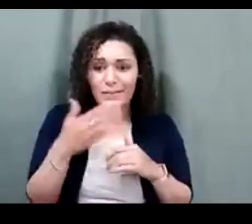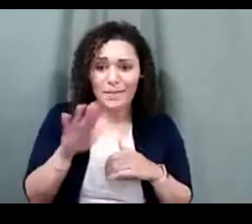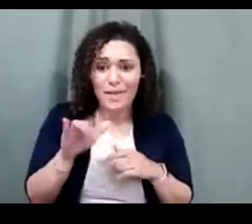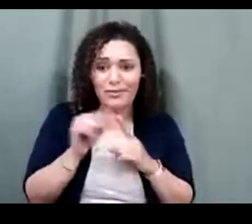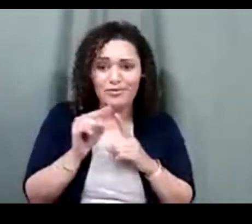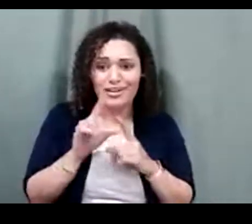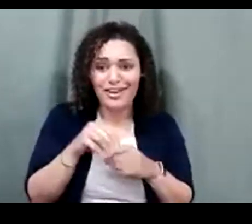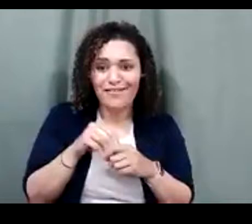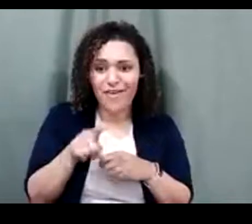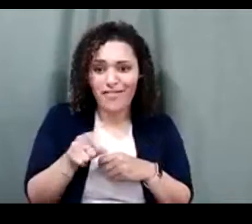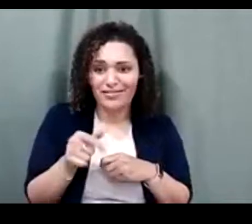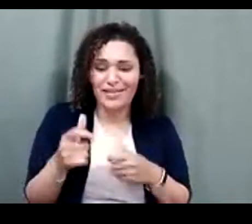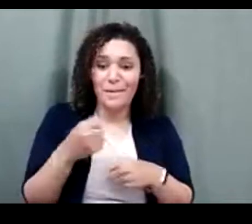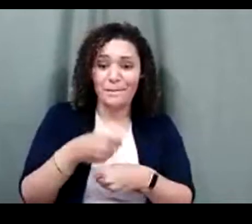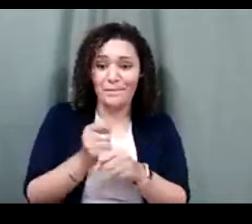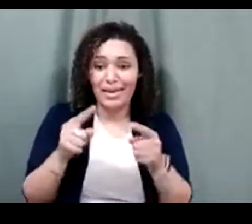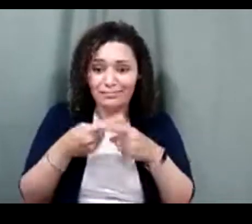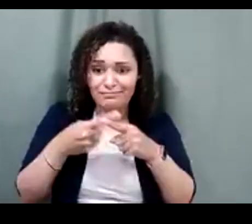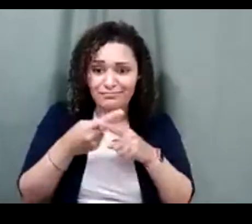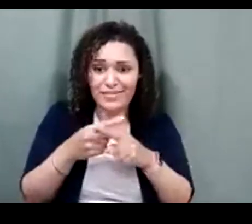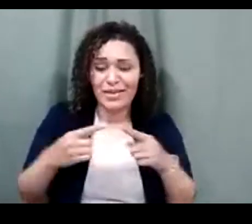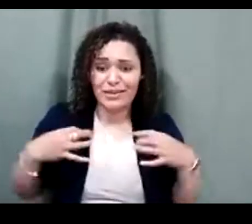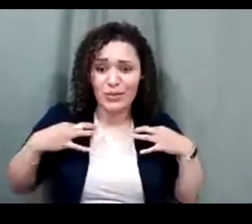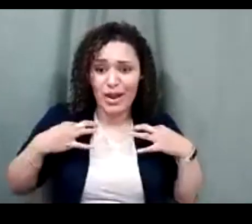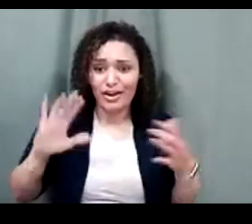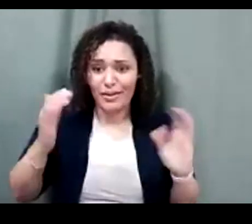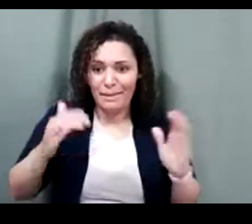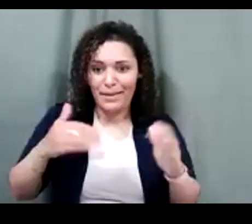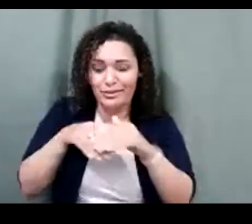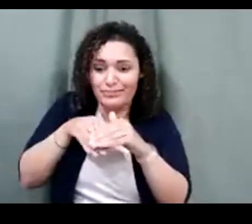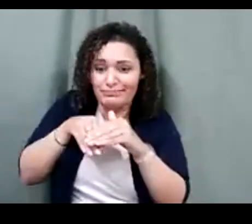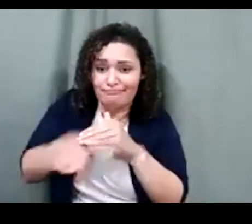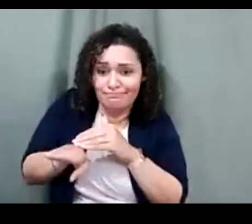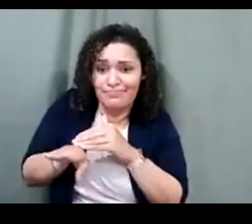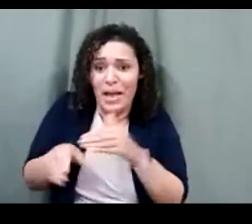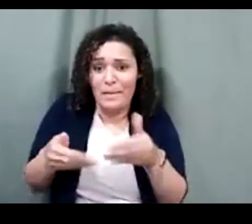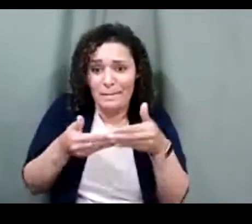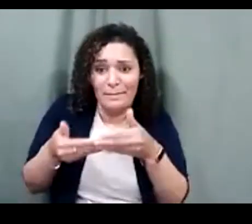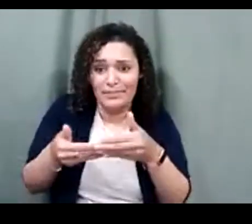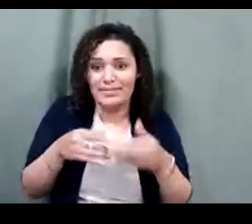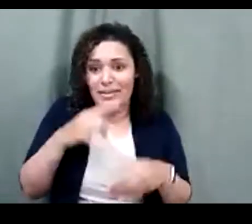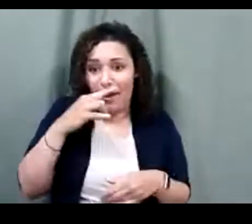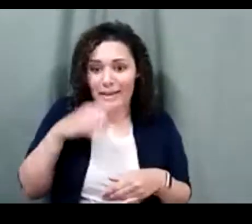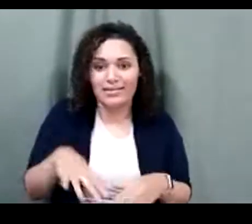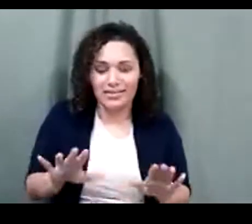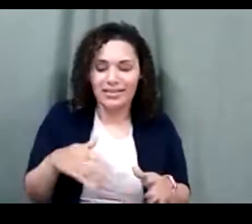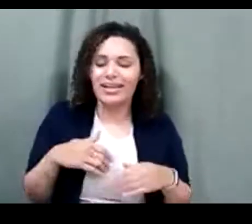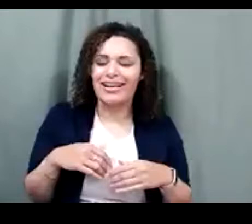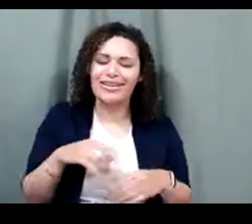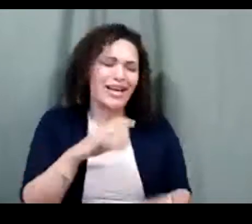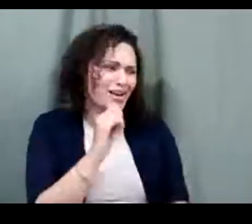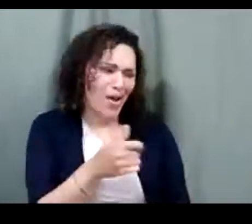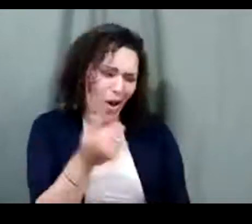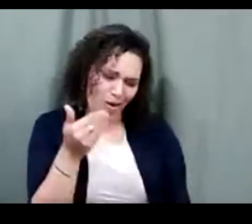the same. Than delivering the 5 kids. Not quite, but probably close. Anyway,